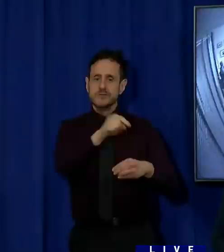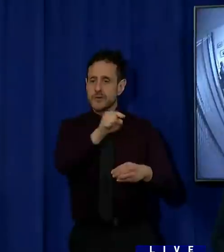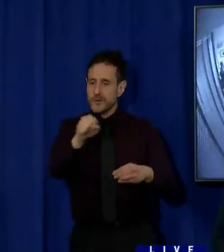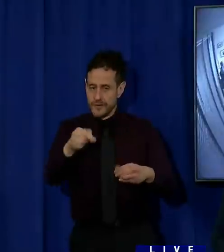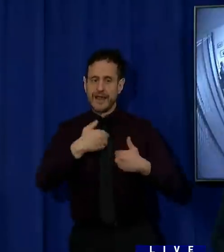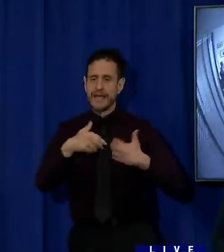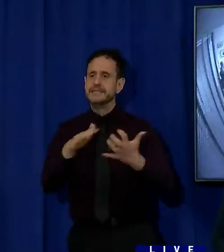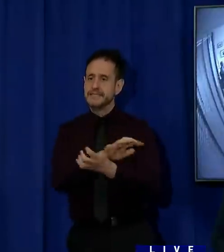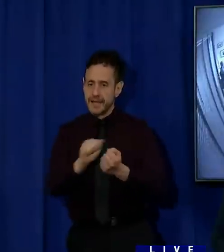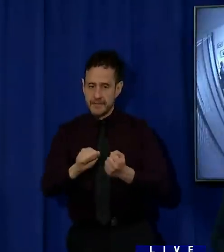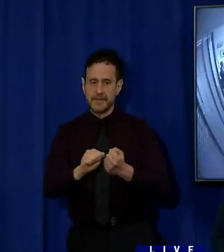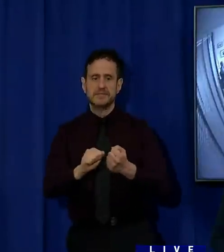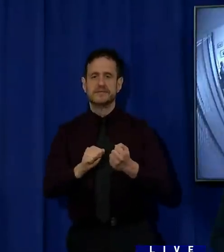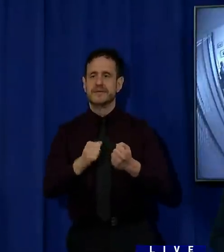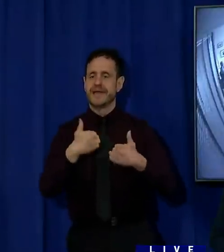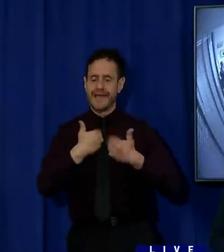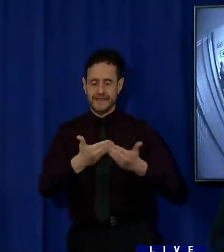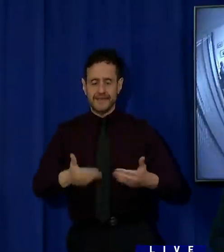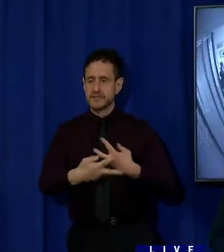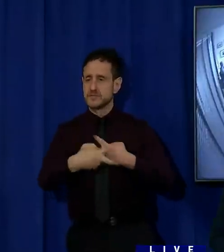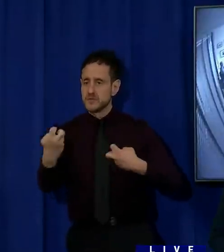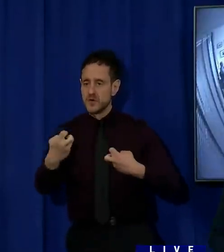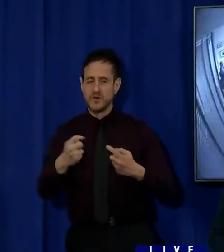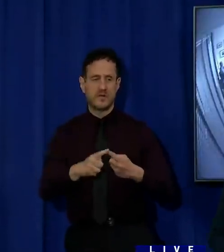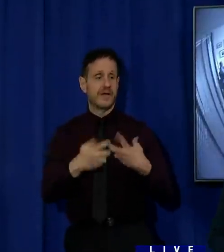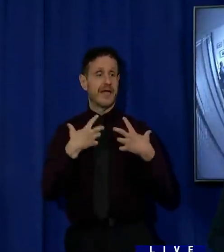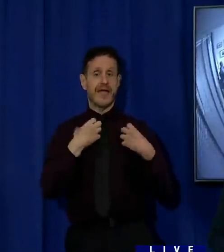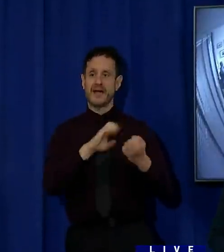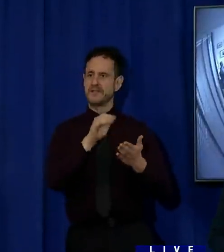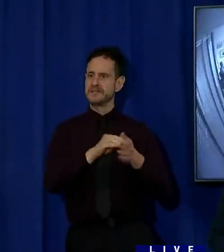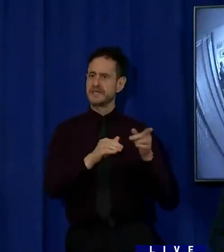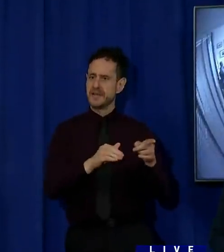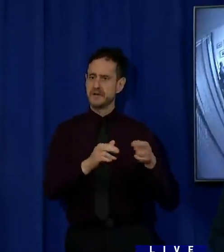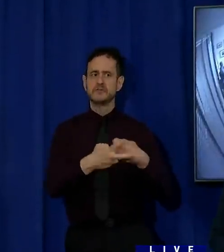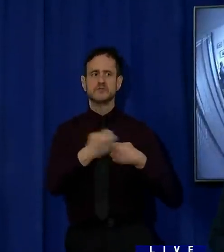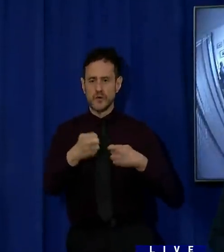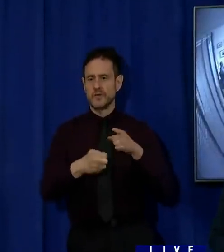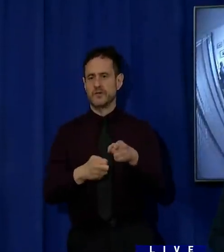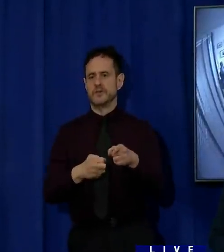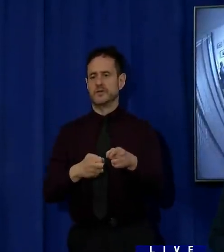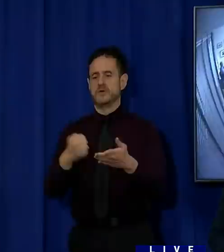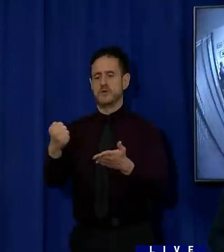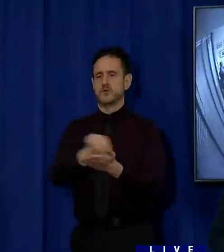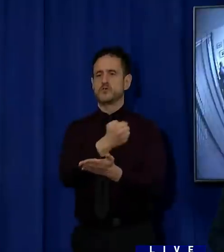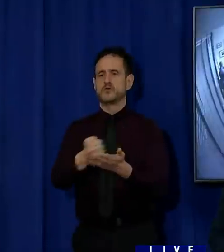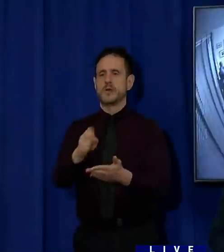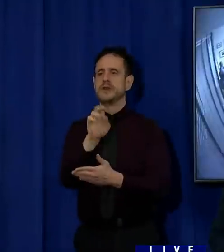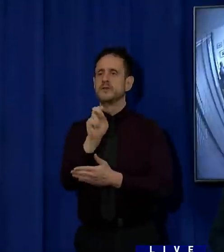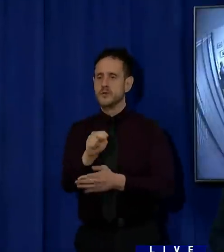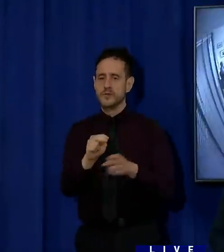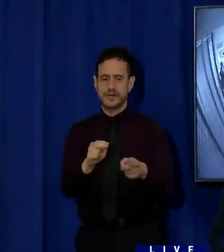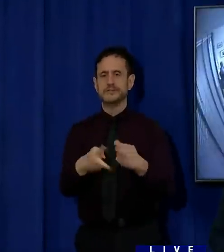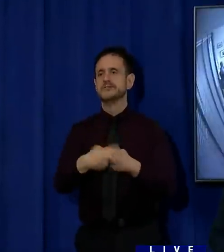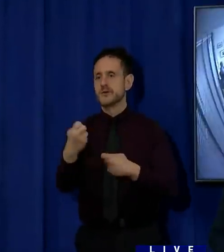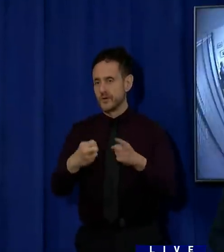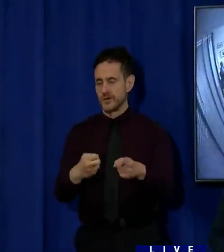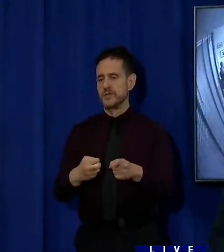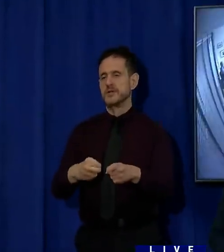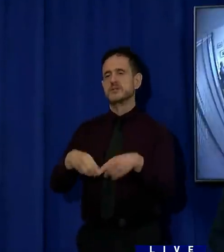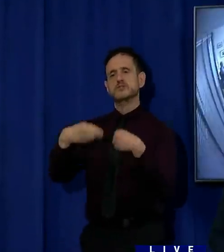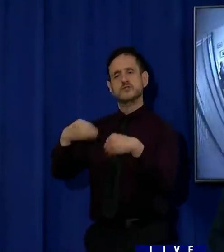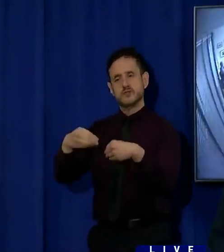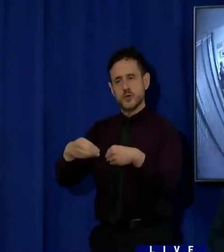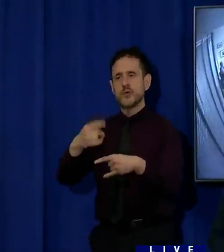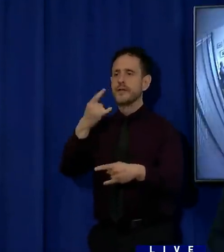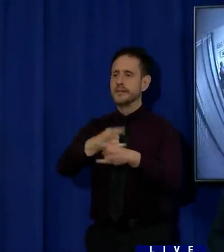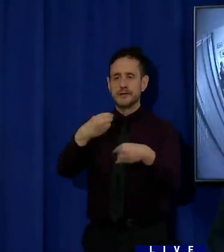from health centers to credit unions, to retail stores, to a